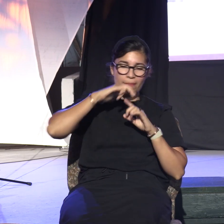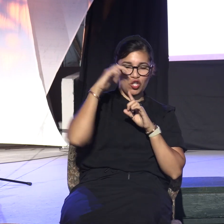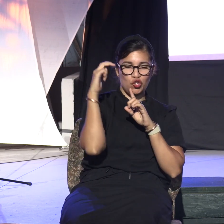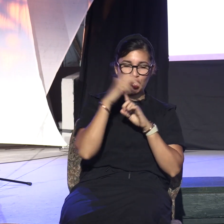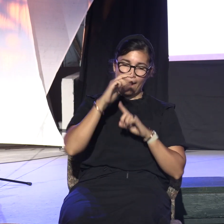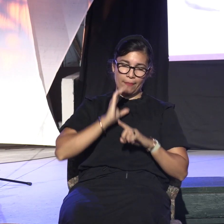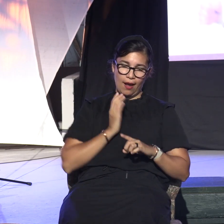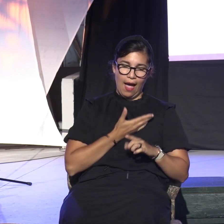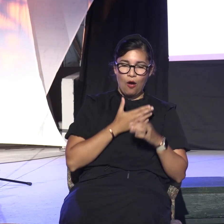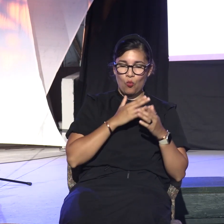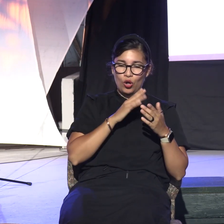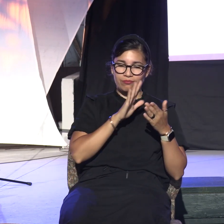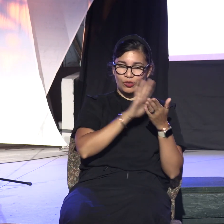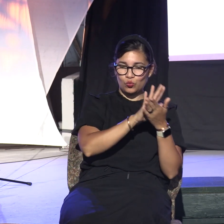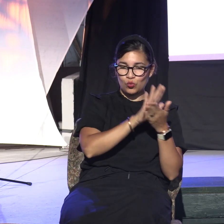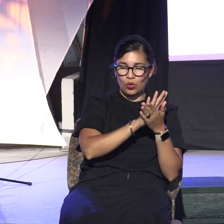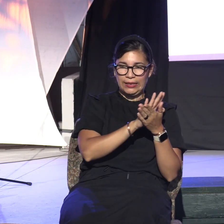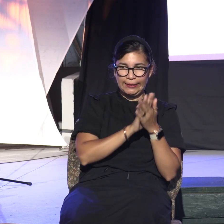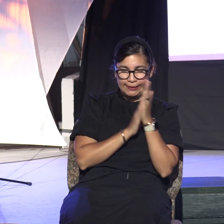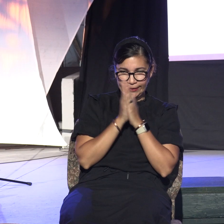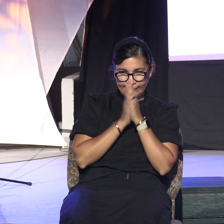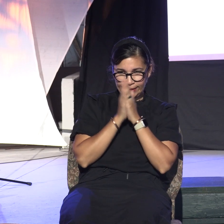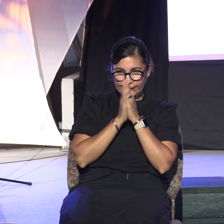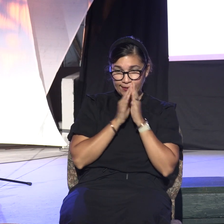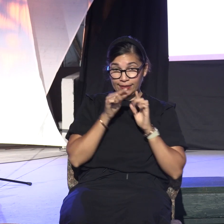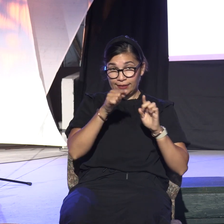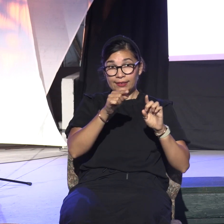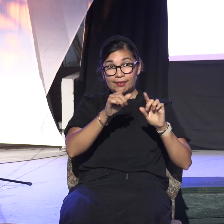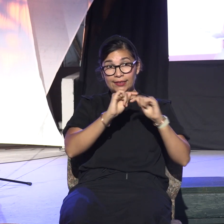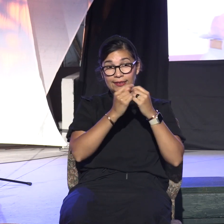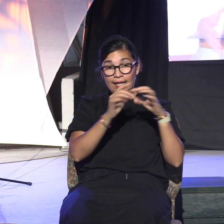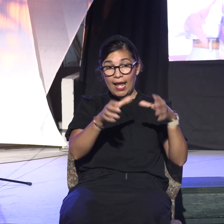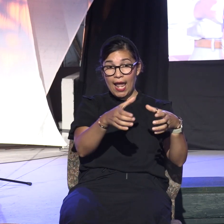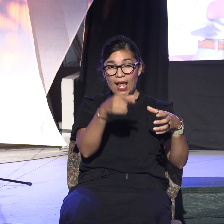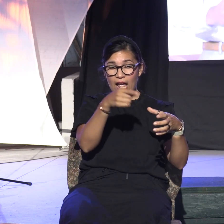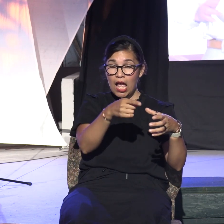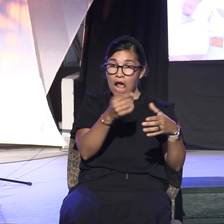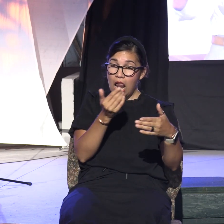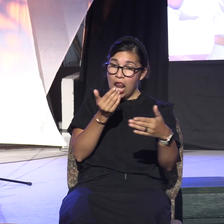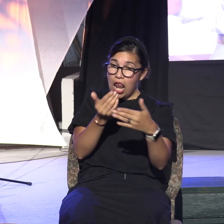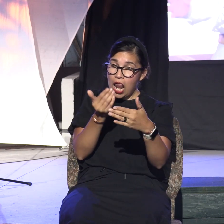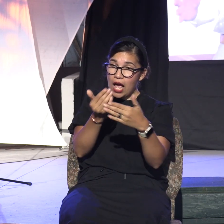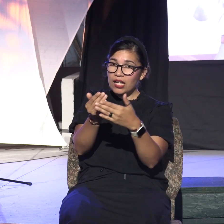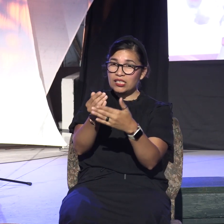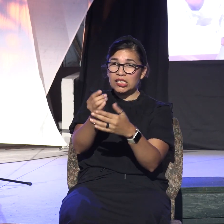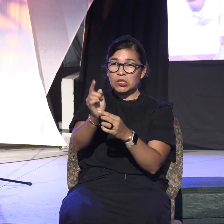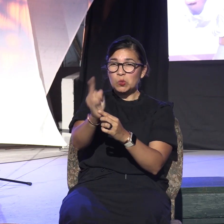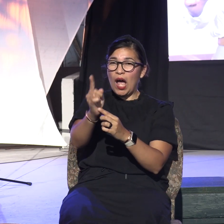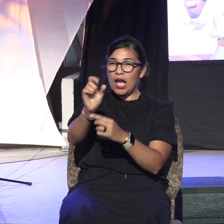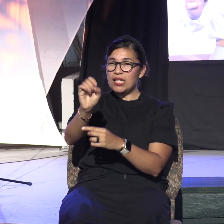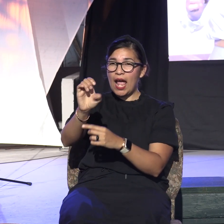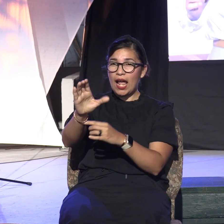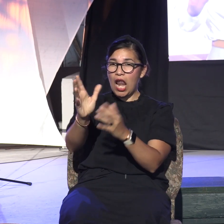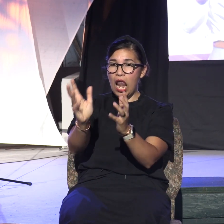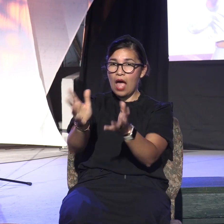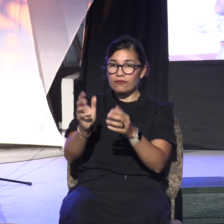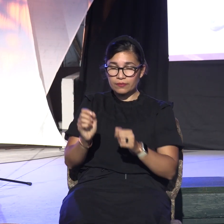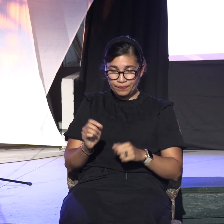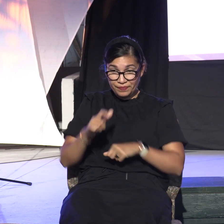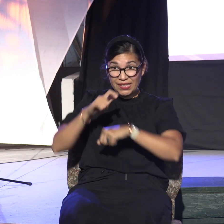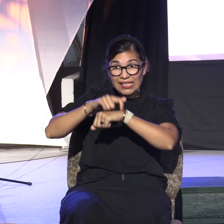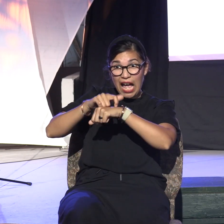but with time remaining for one more snap, they had to score a touchdown. Now, as a tribute to